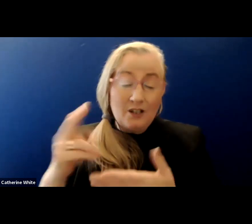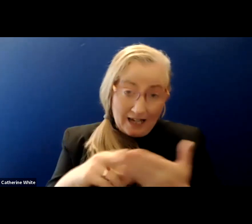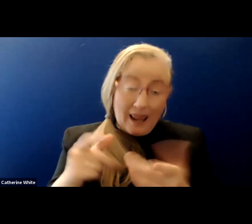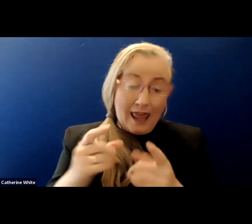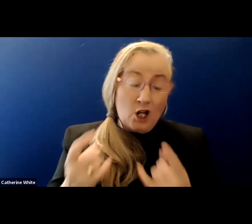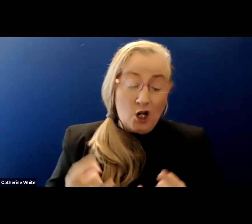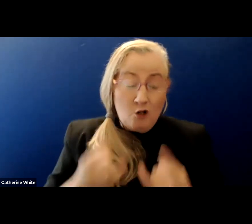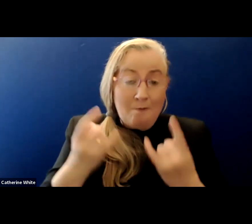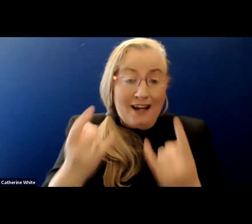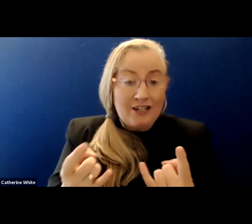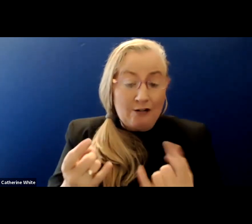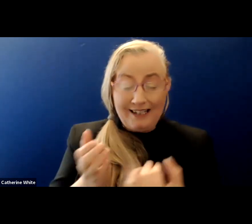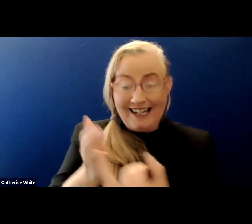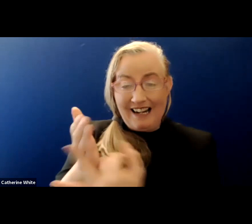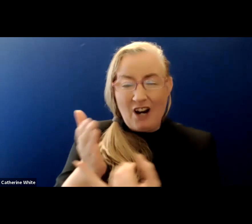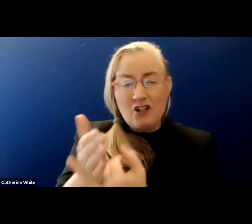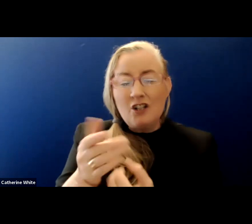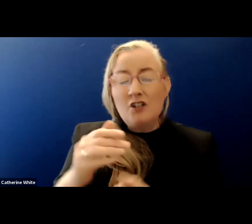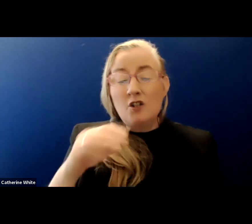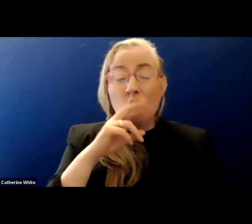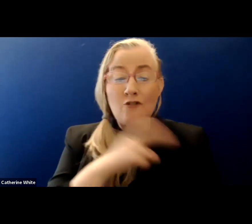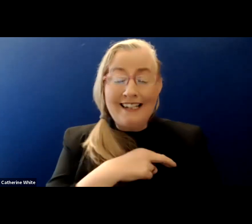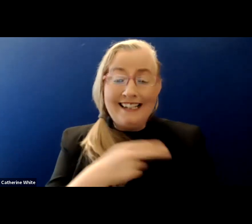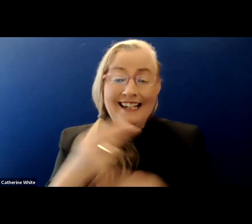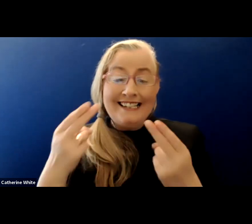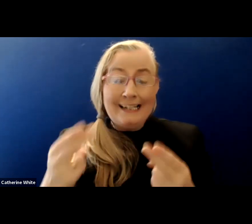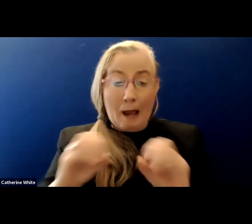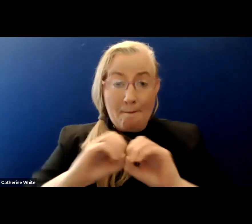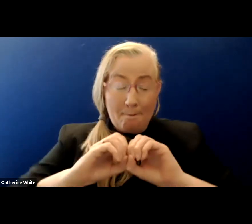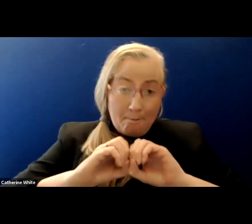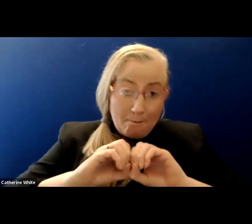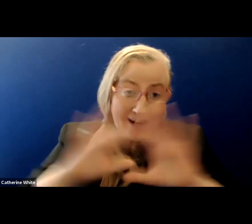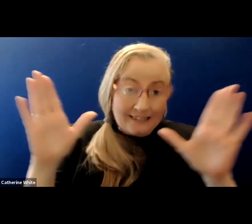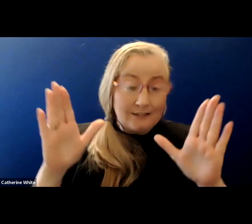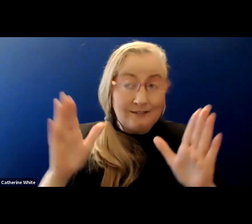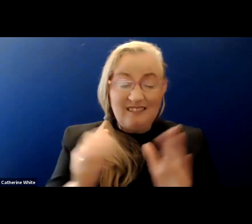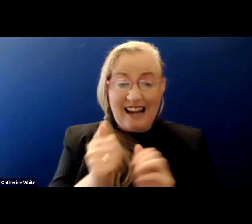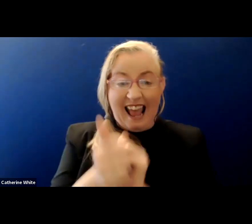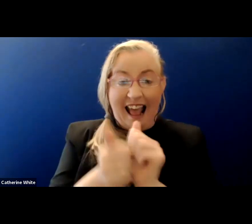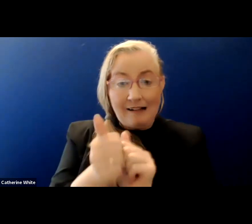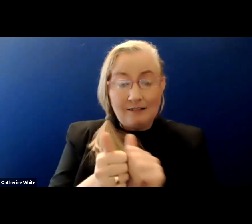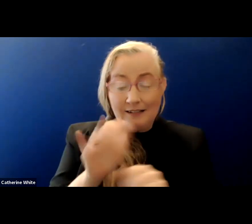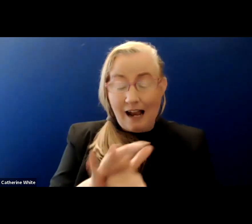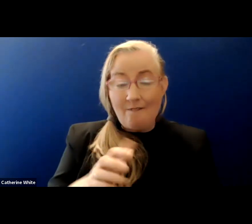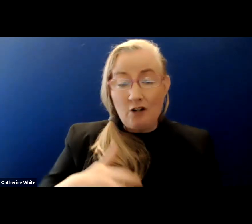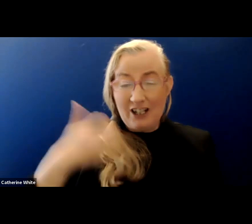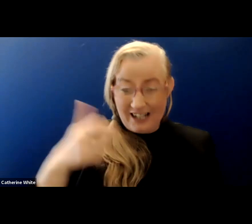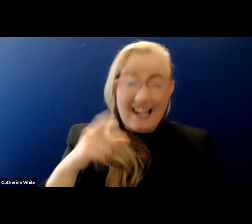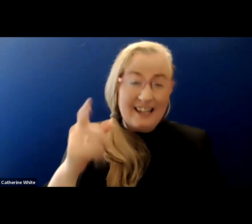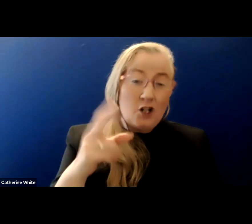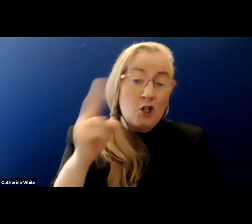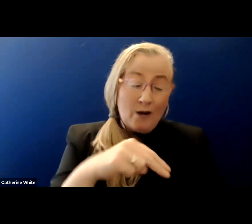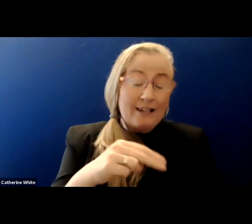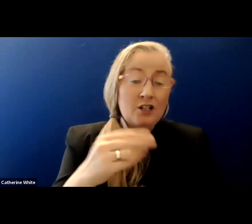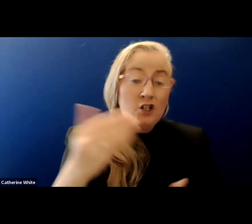humanitarian intervention. So it would require quite a blatant act of aggression and probably UN Security Council